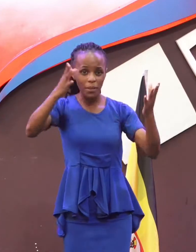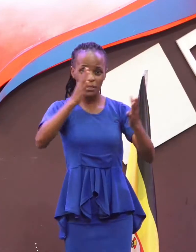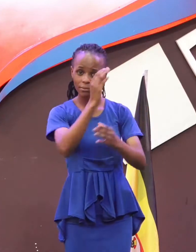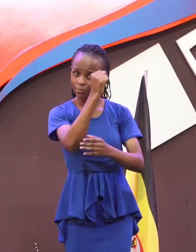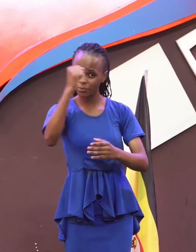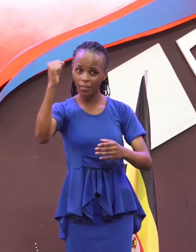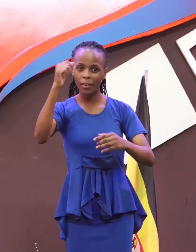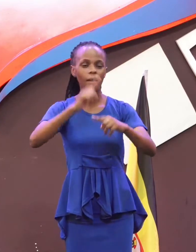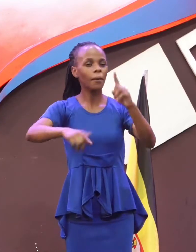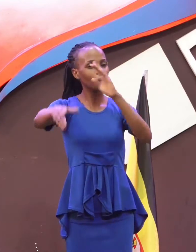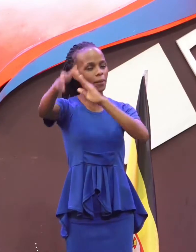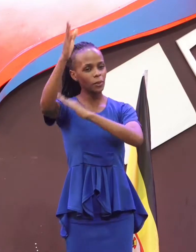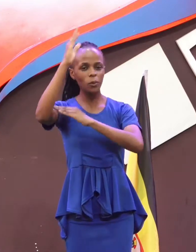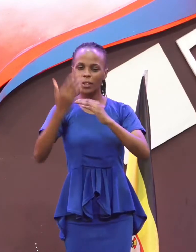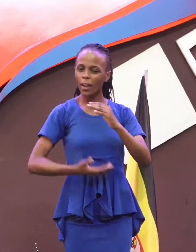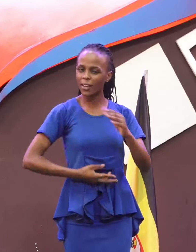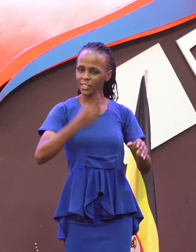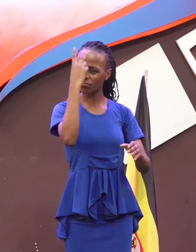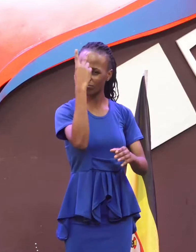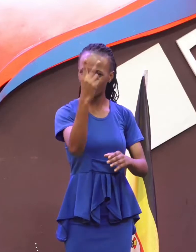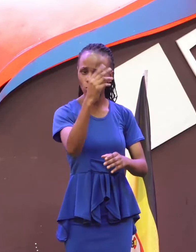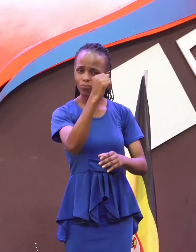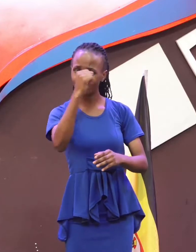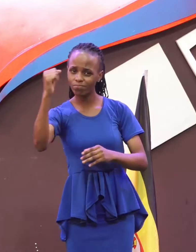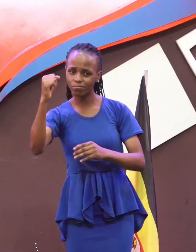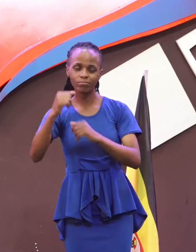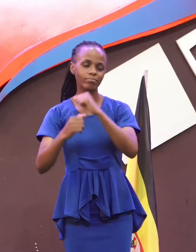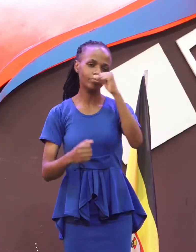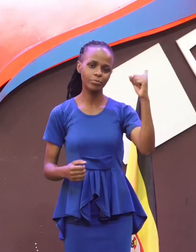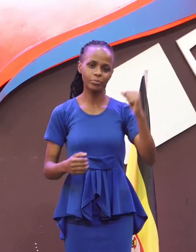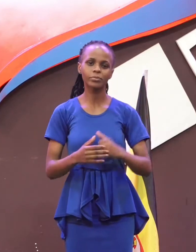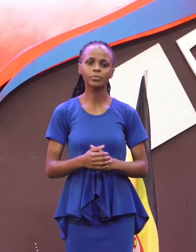many sides. But the Lord has only two sides.